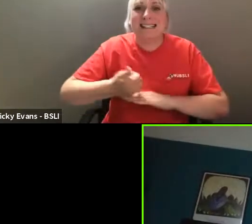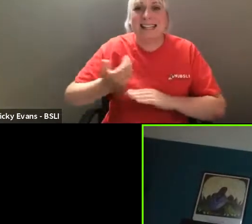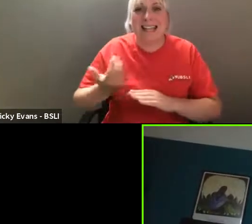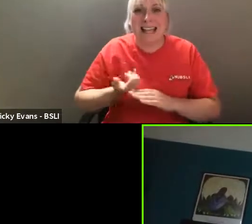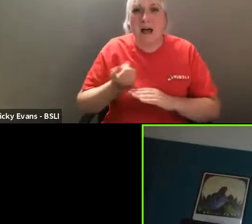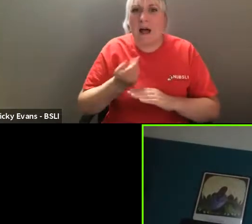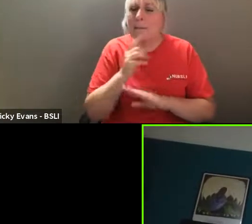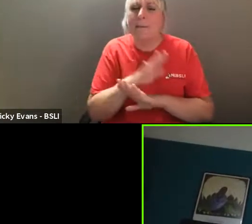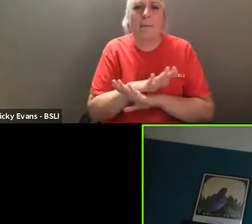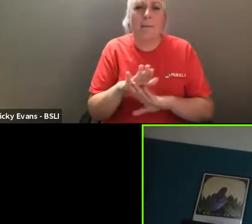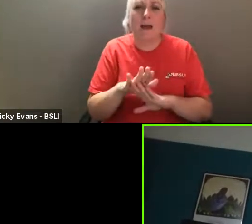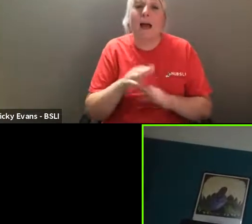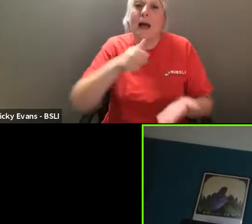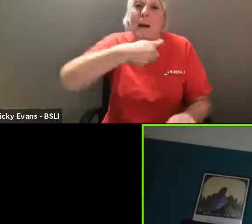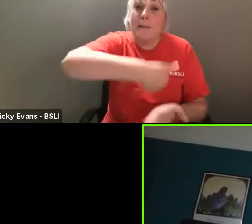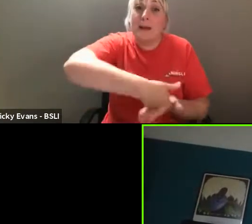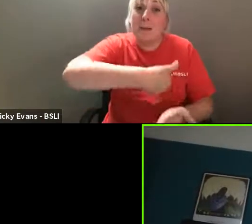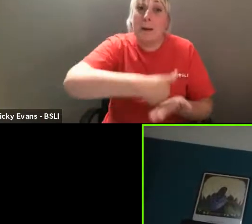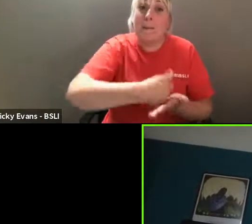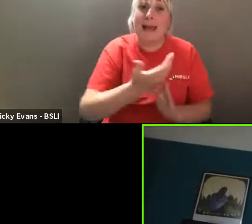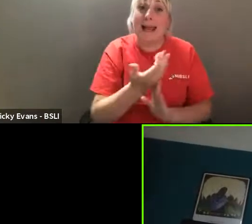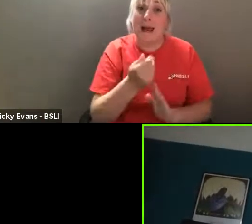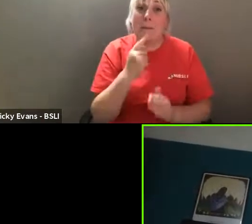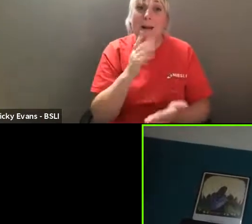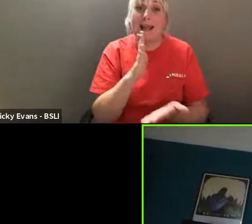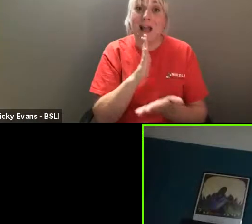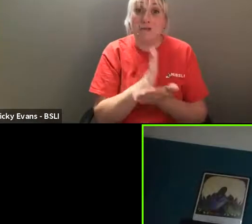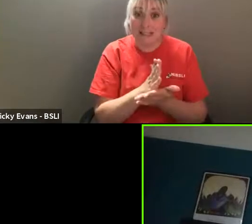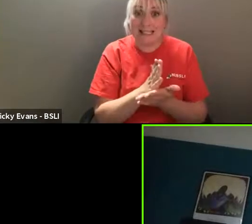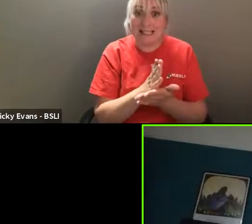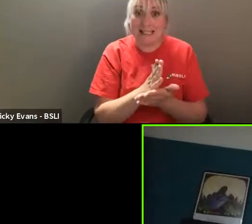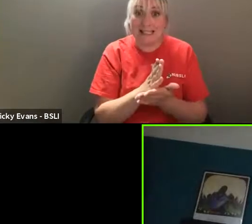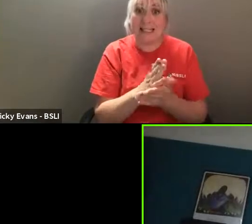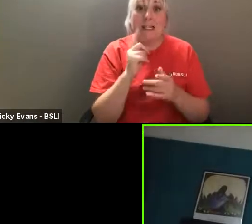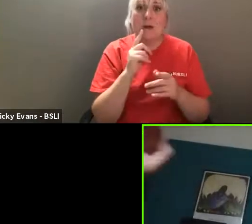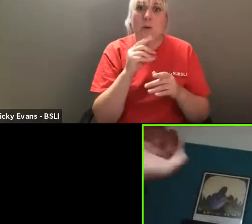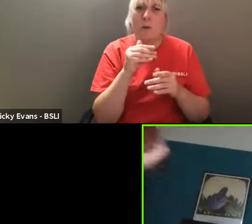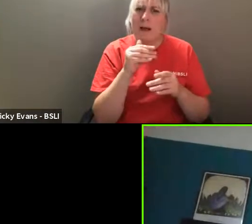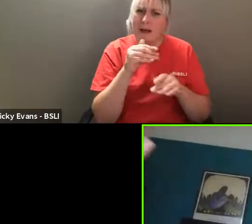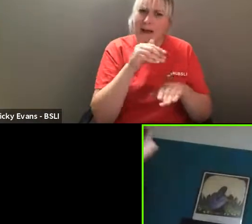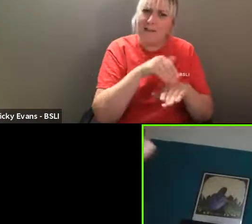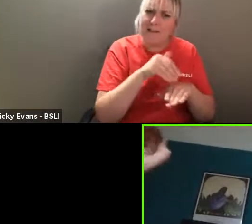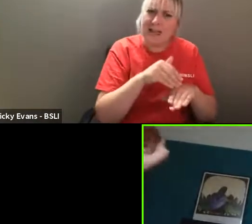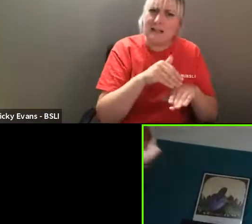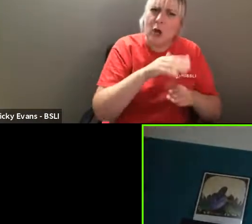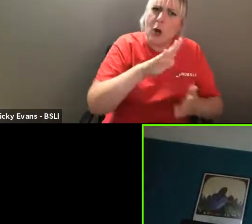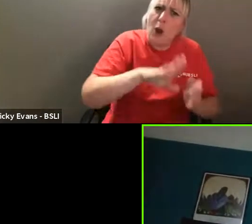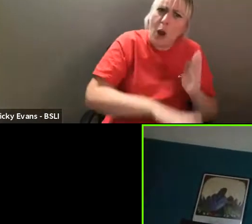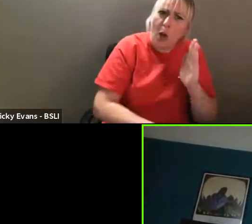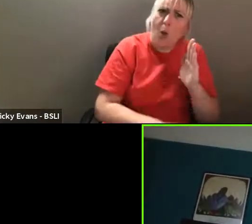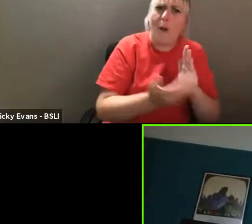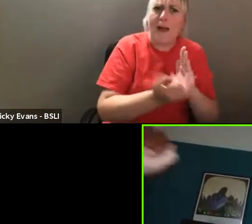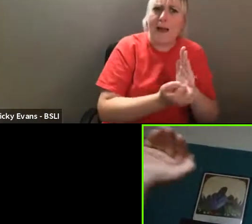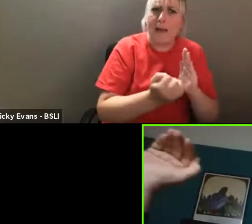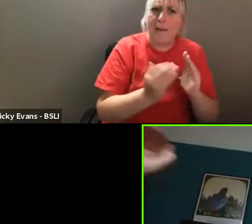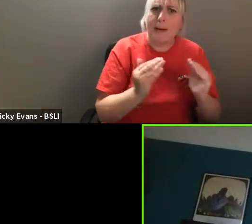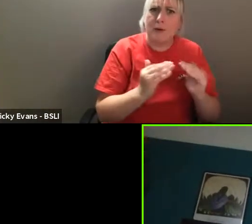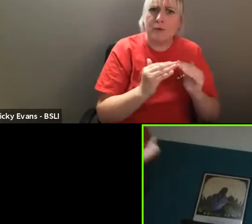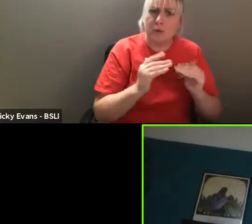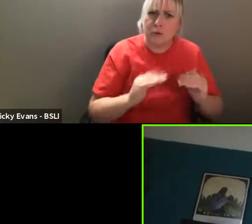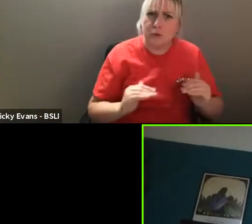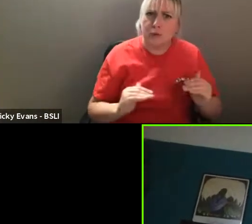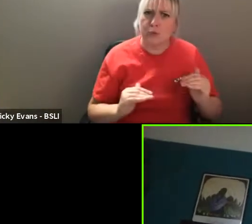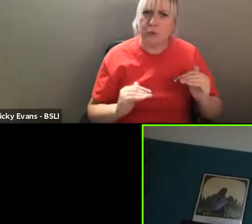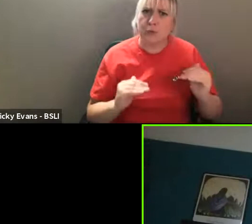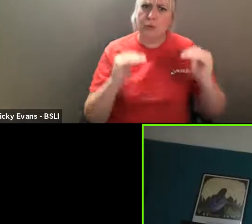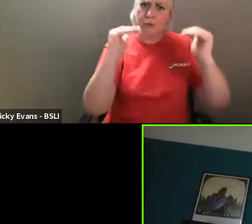income guarantee, which would affect all low-income households and bring them up to a certain level, would be much,